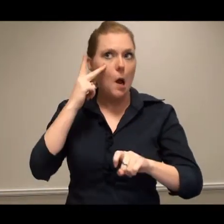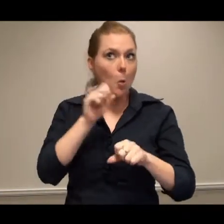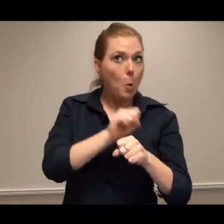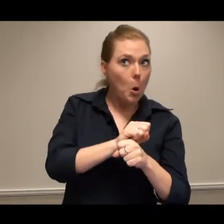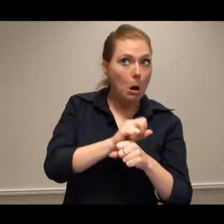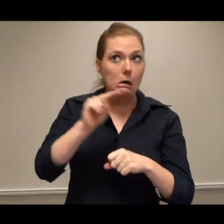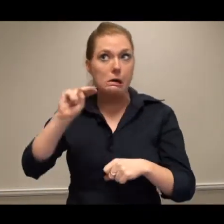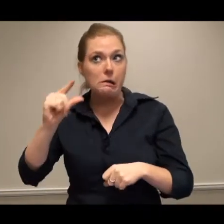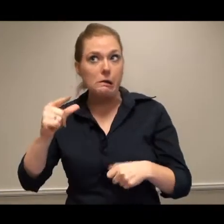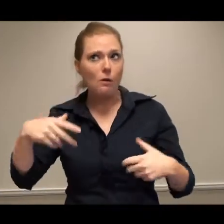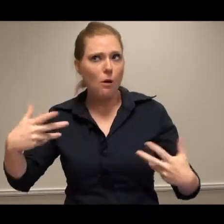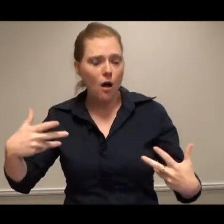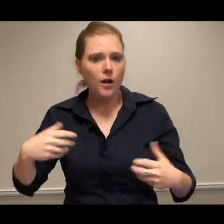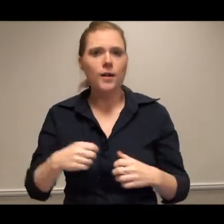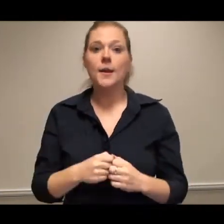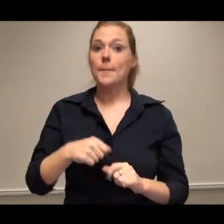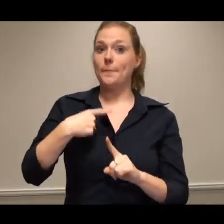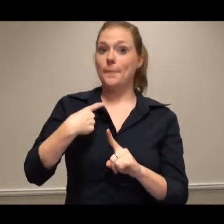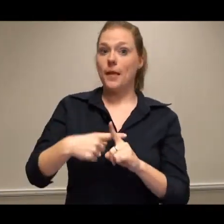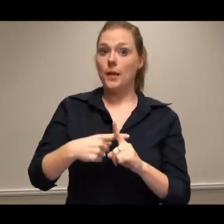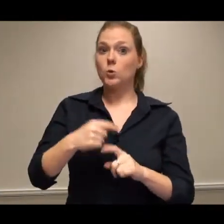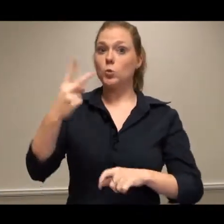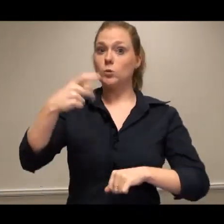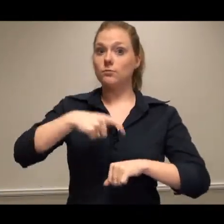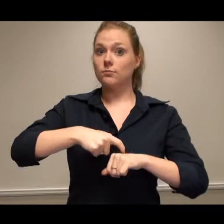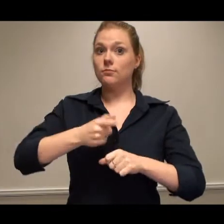and have their batteries changed twice a year.